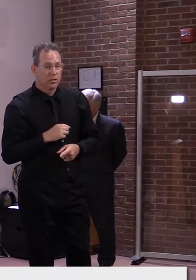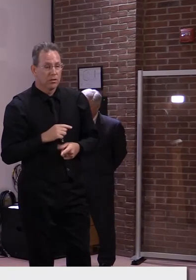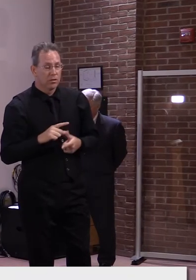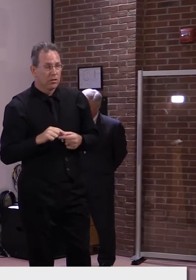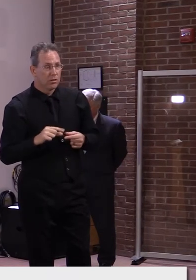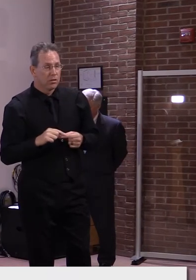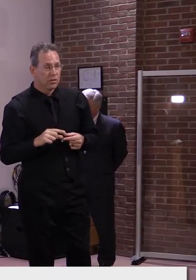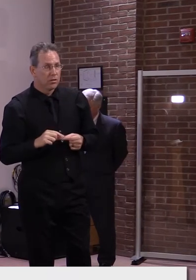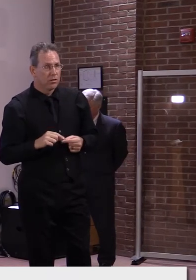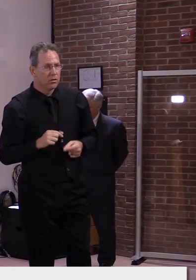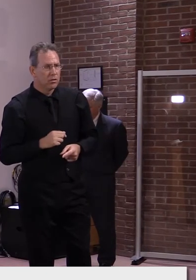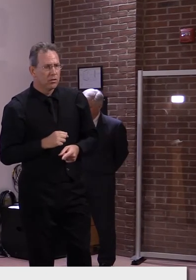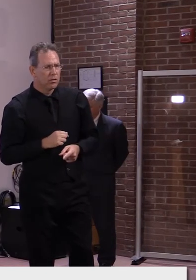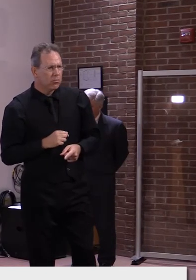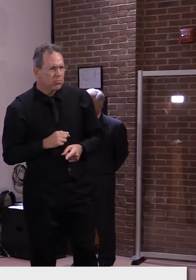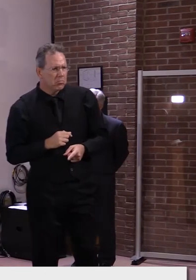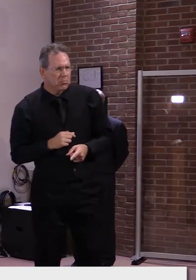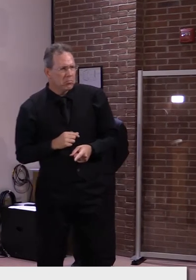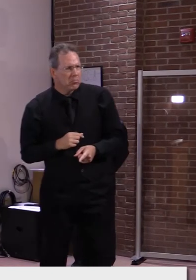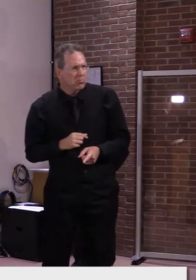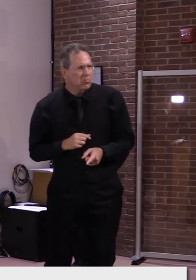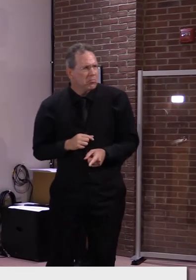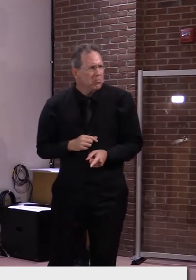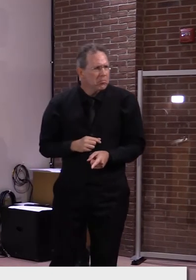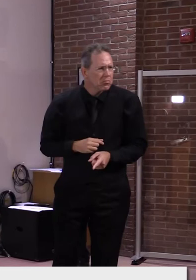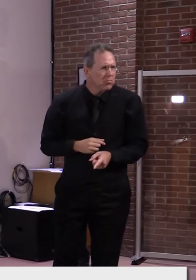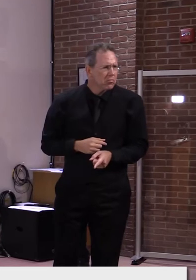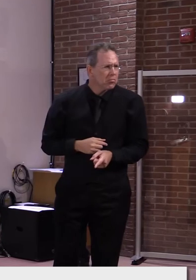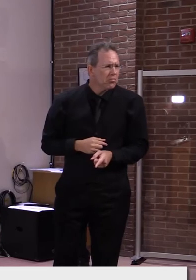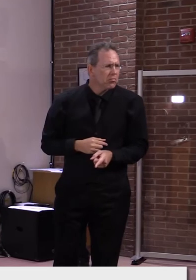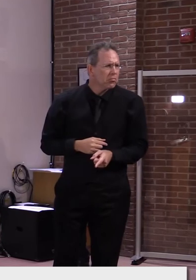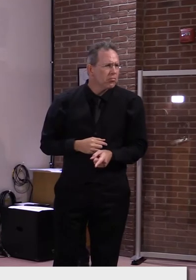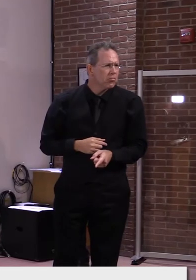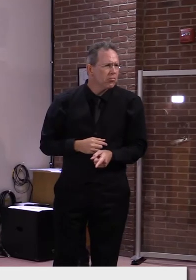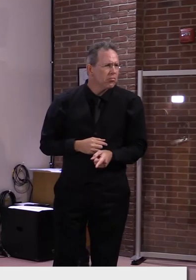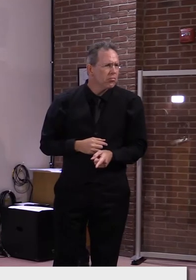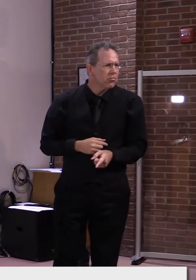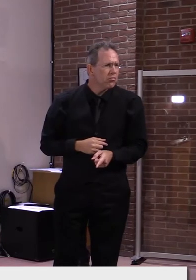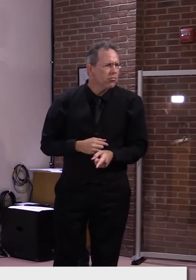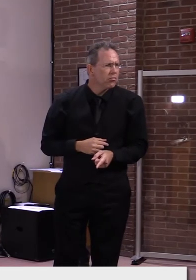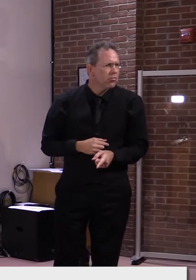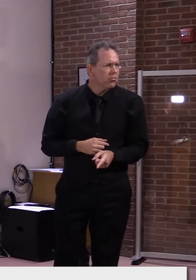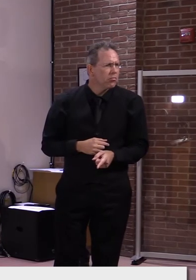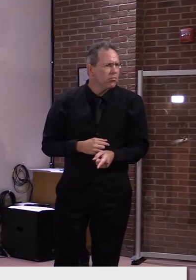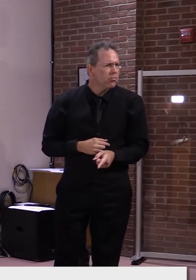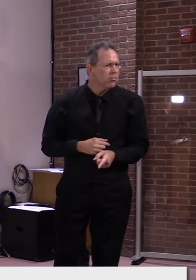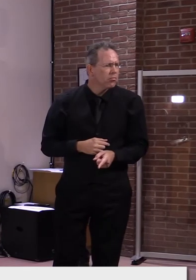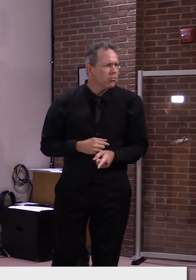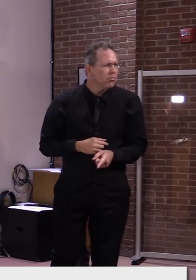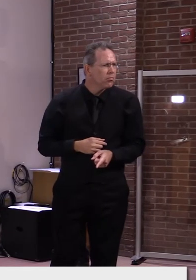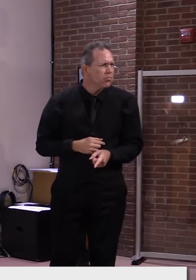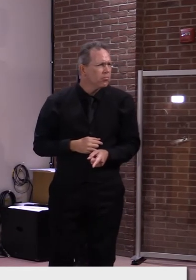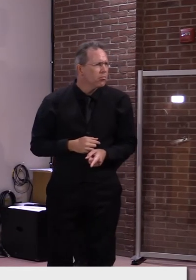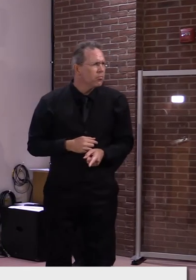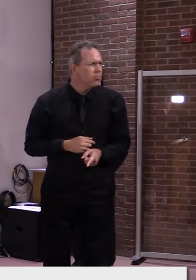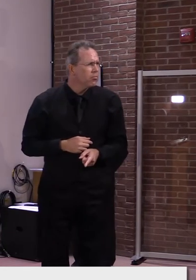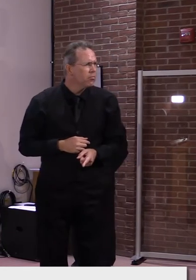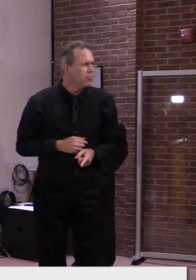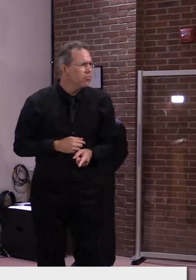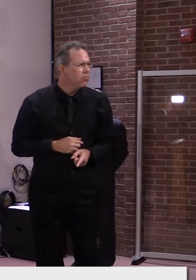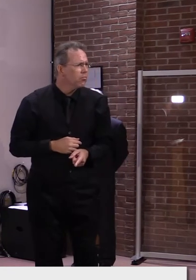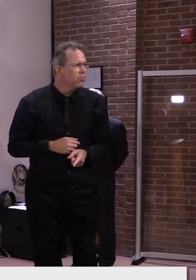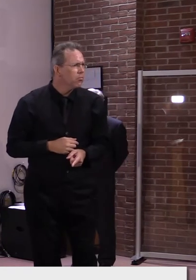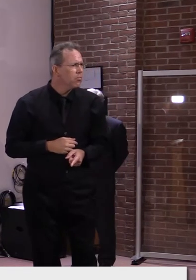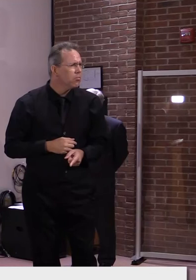and non-Hispanic white Vermonters currently stands at about 5 percentage points, which is definitely lower than it